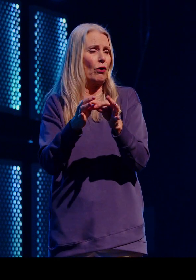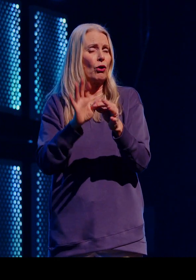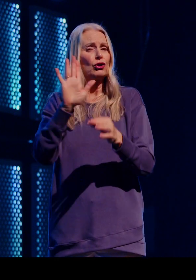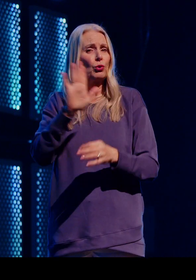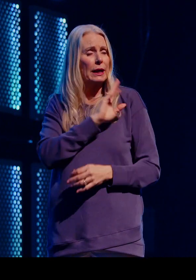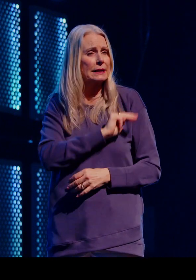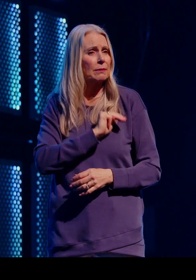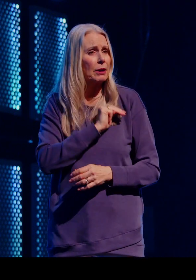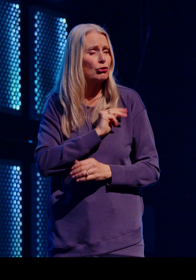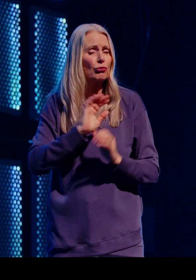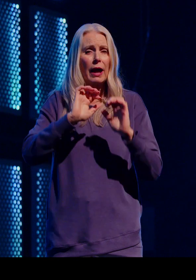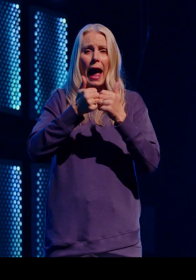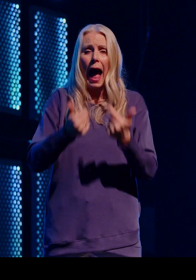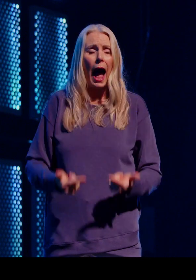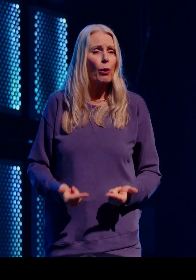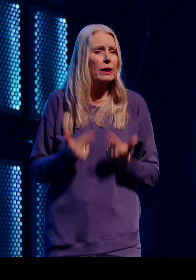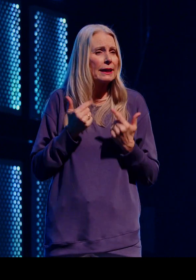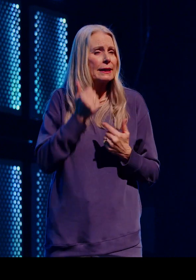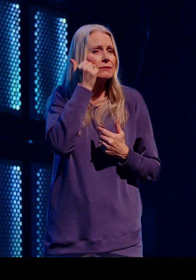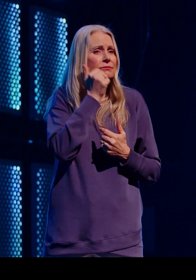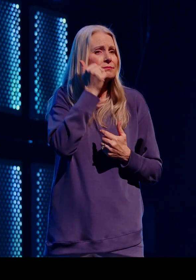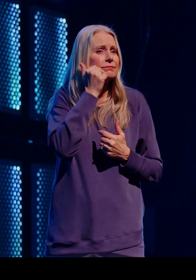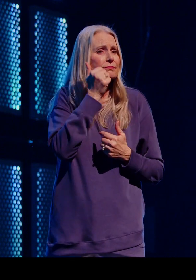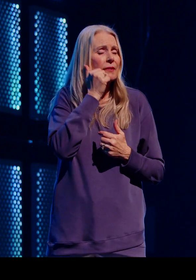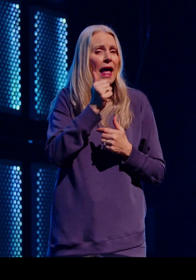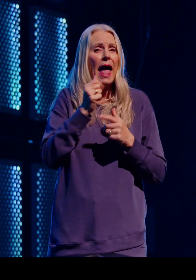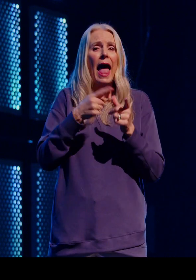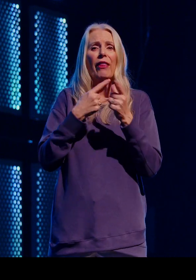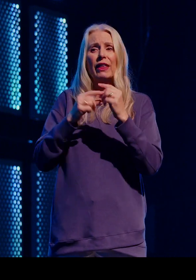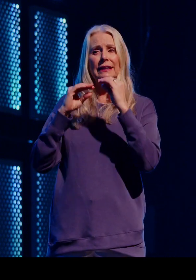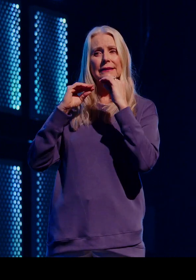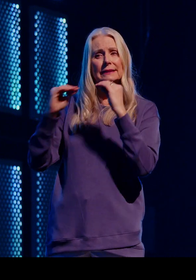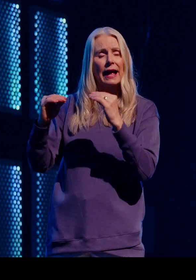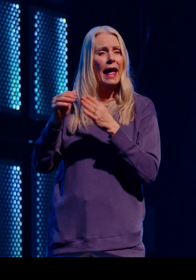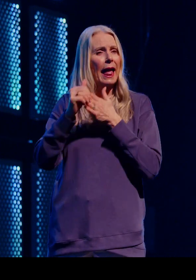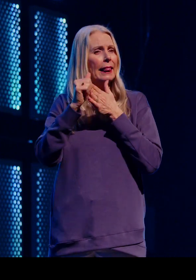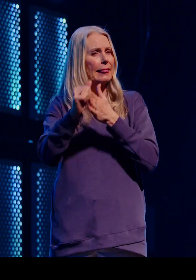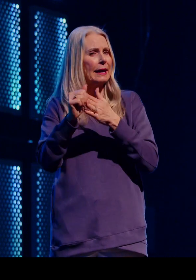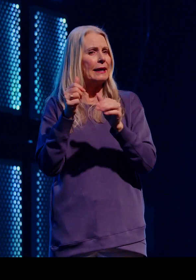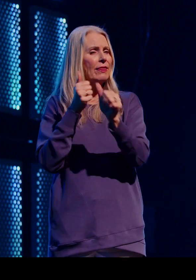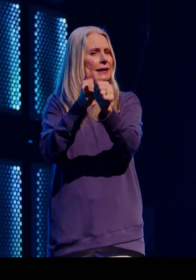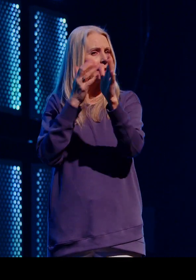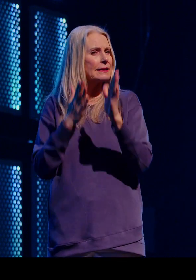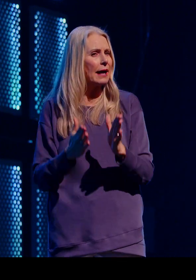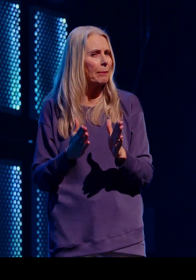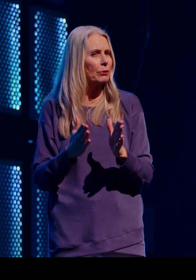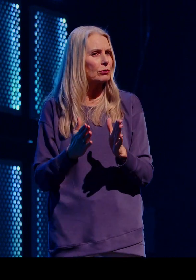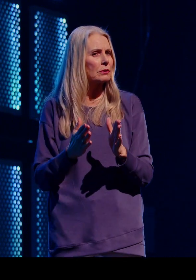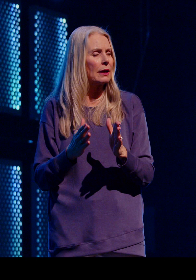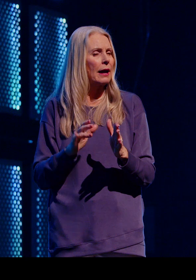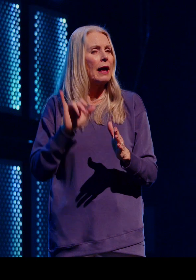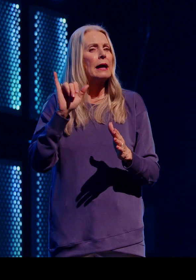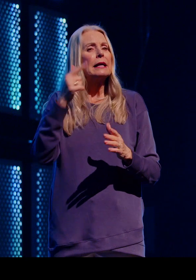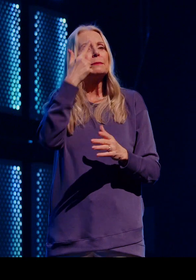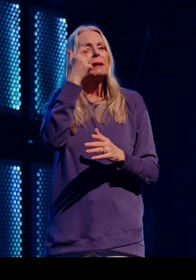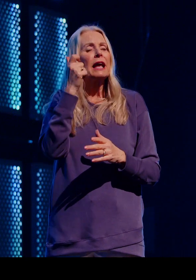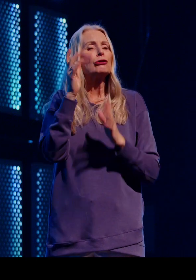in the way that he lived his life and led the disciples and began the church movement. It's all because Jesus was